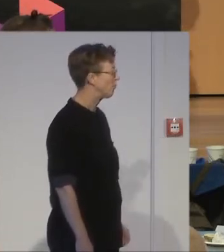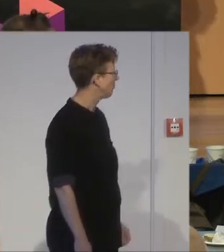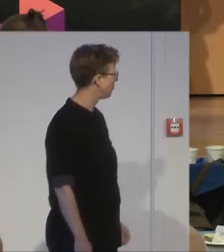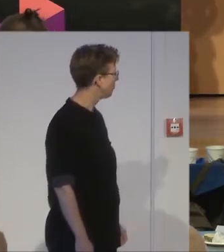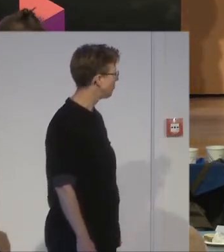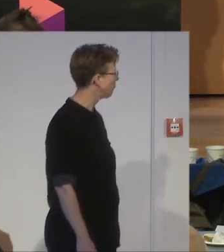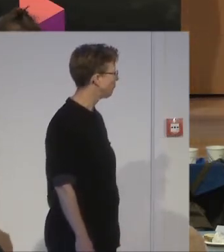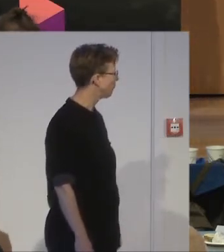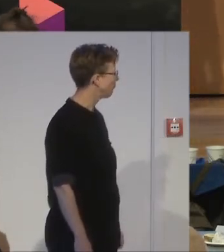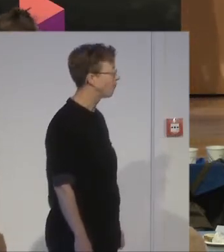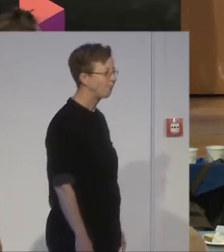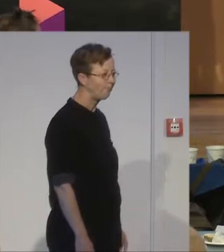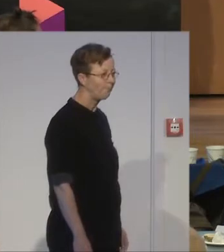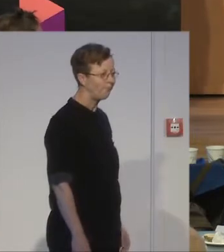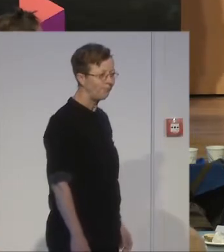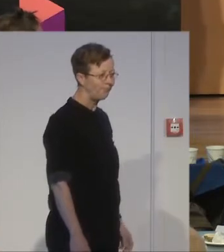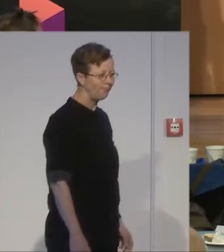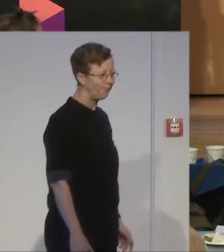Yeah.